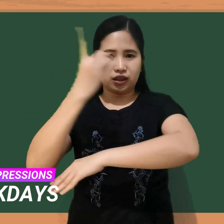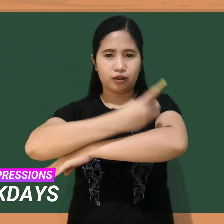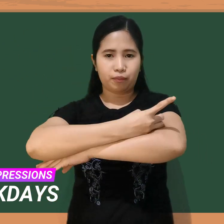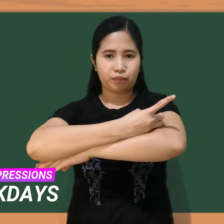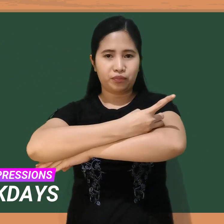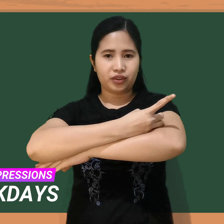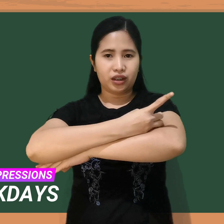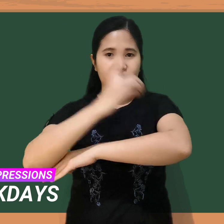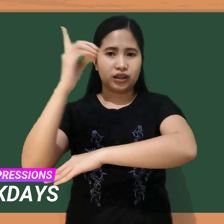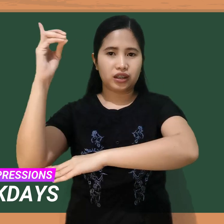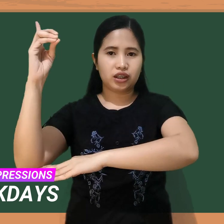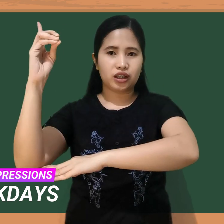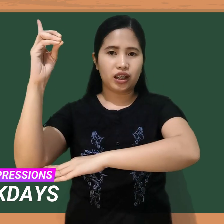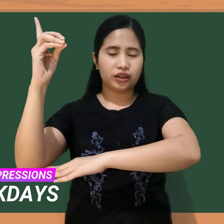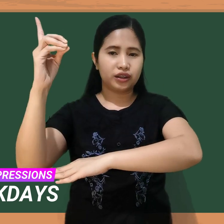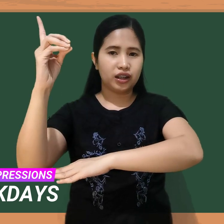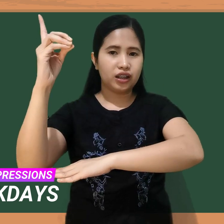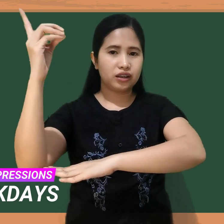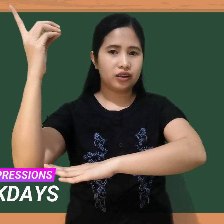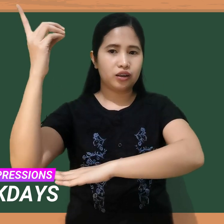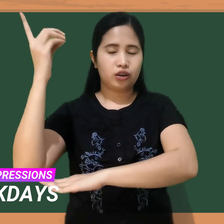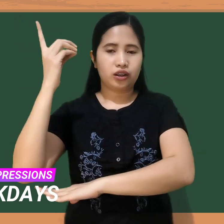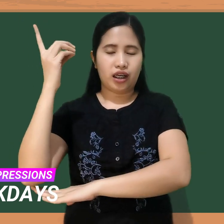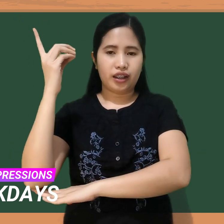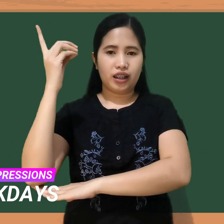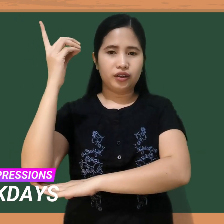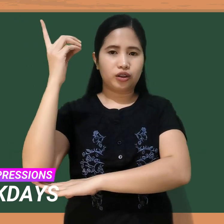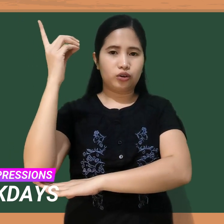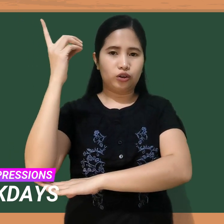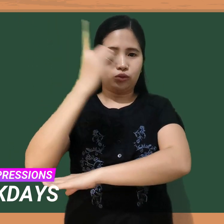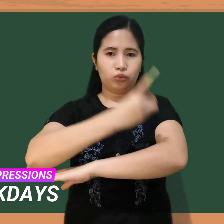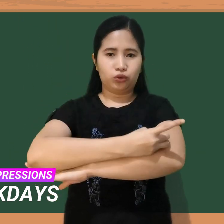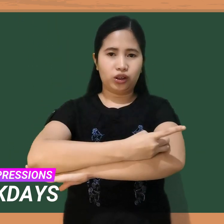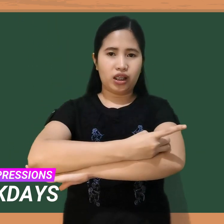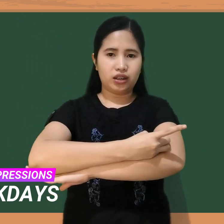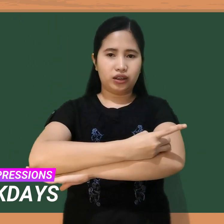days. Initial letter D. Ayan, so, day.